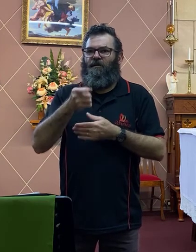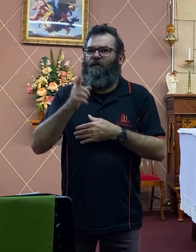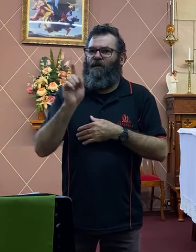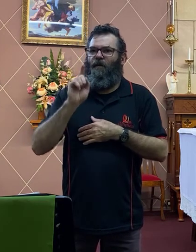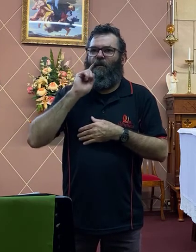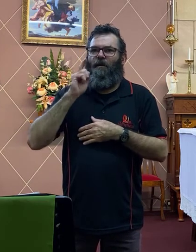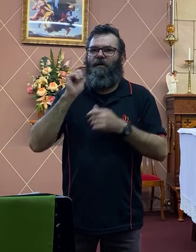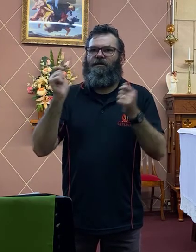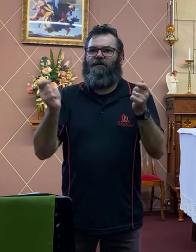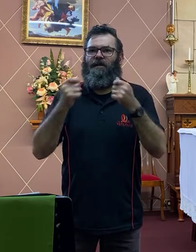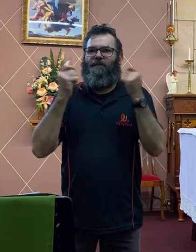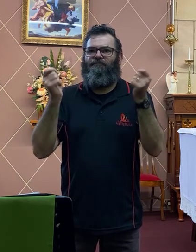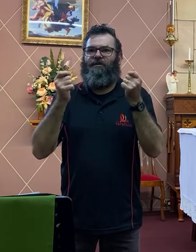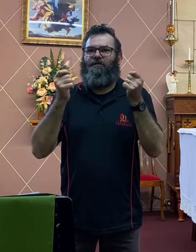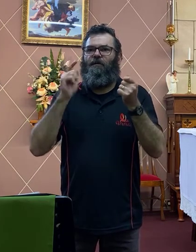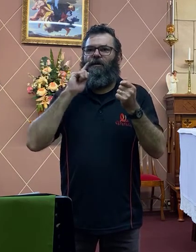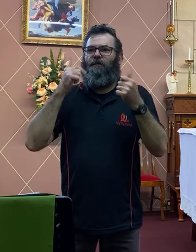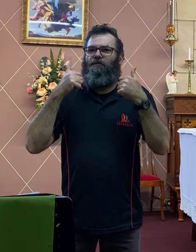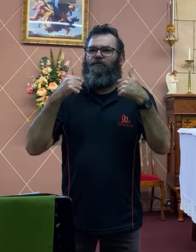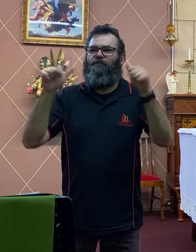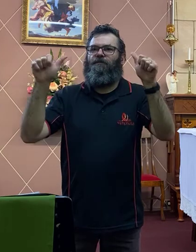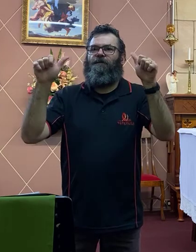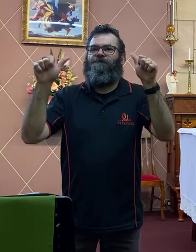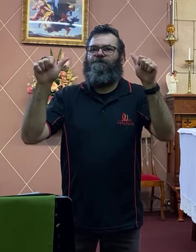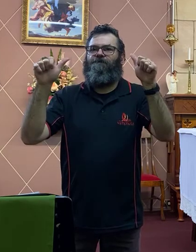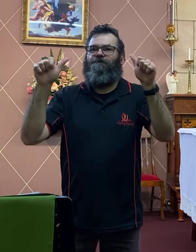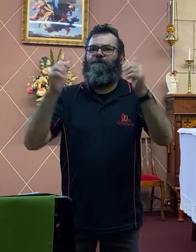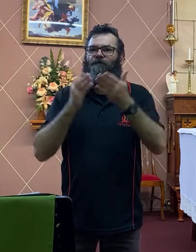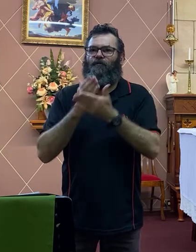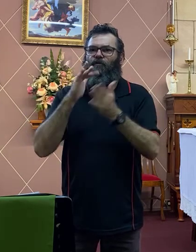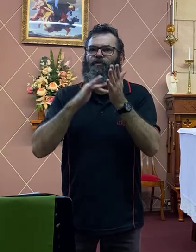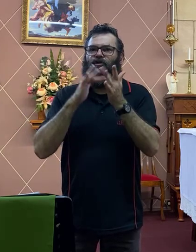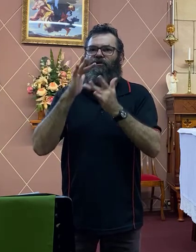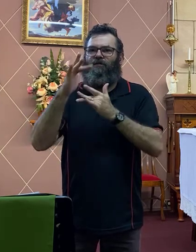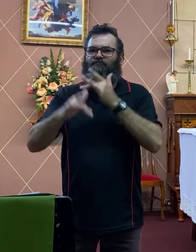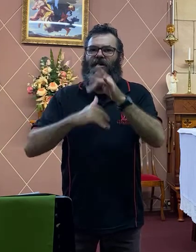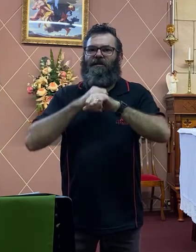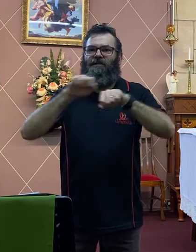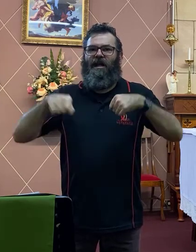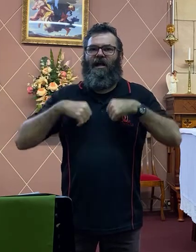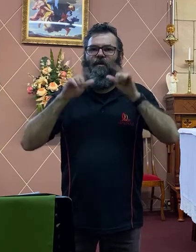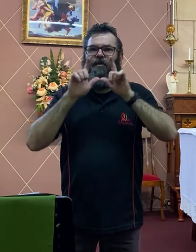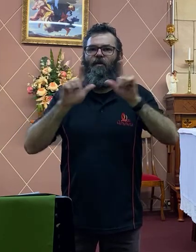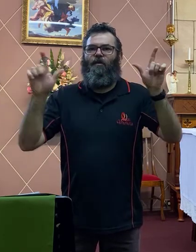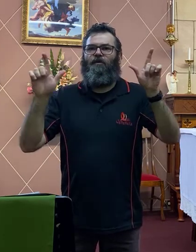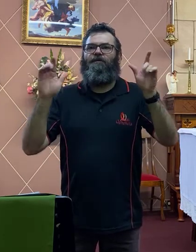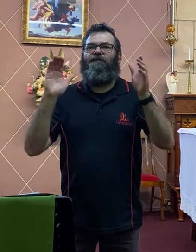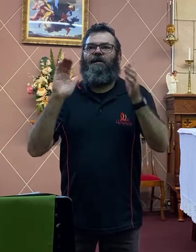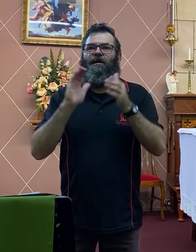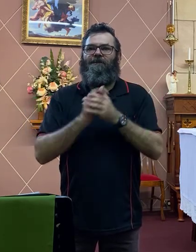may accomplish in power, through Christ our Lord. Amen.